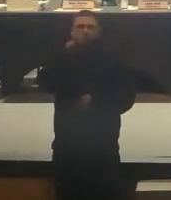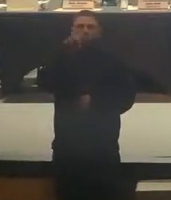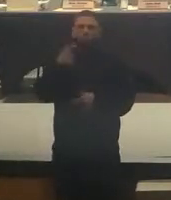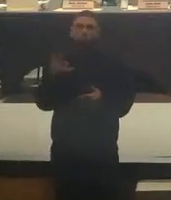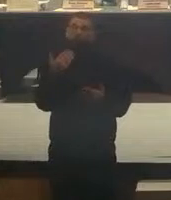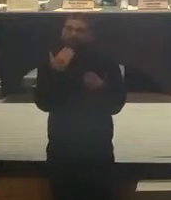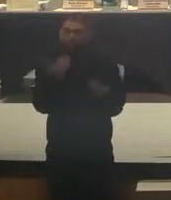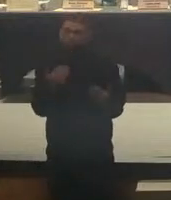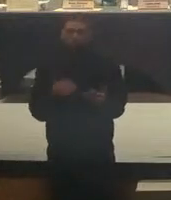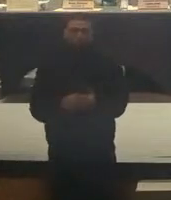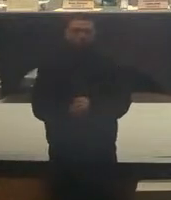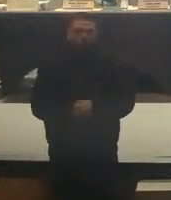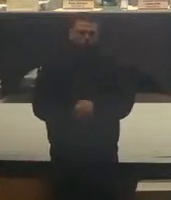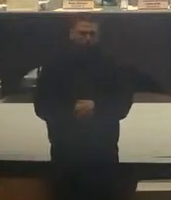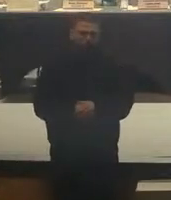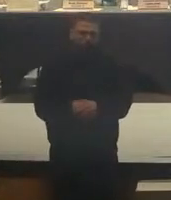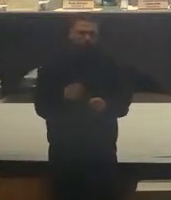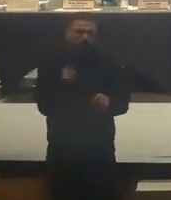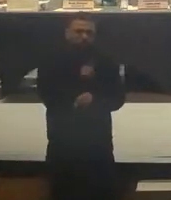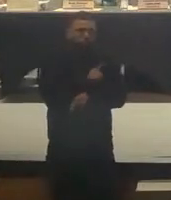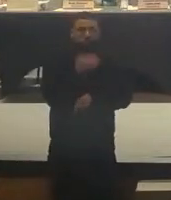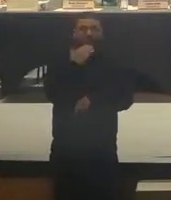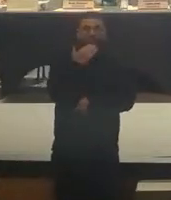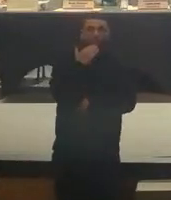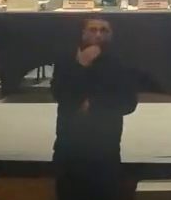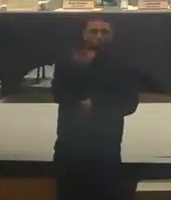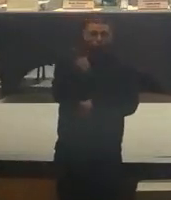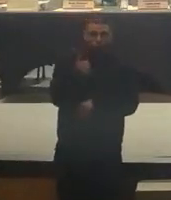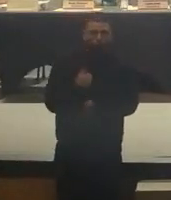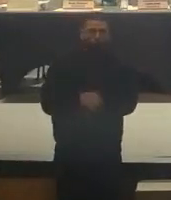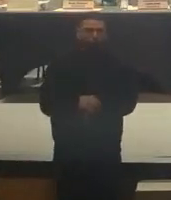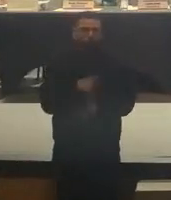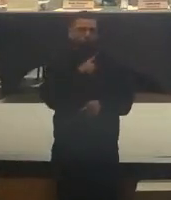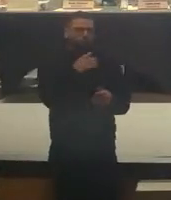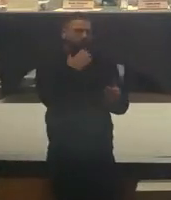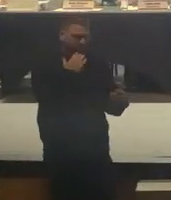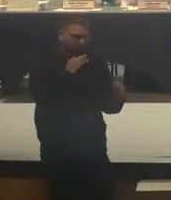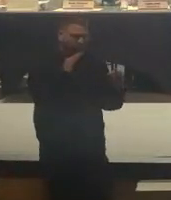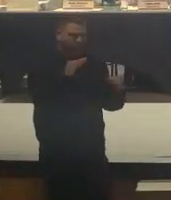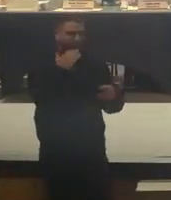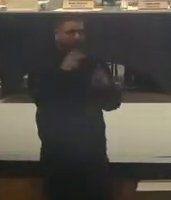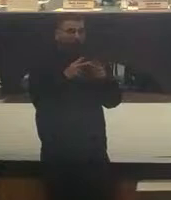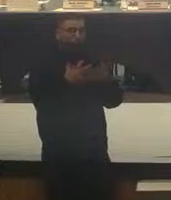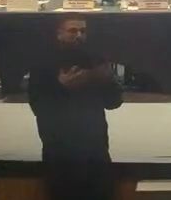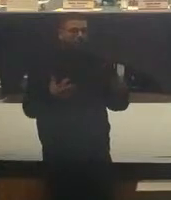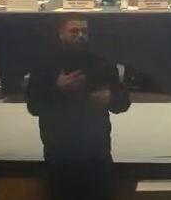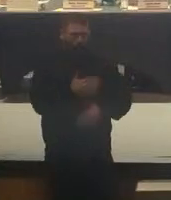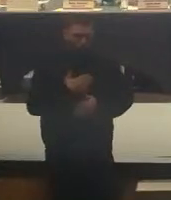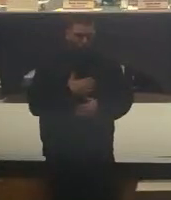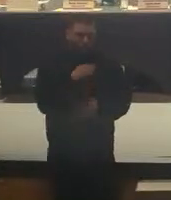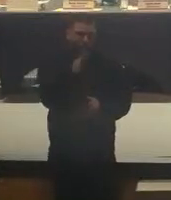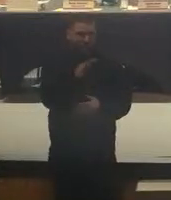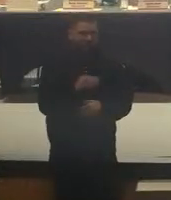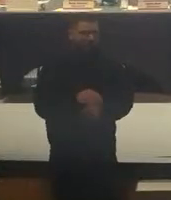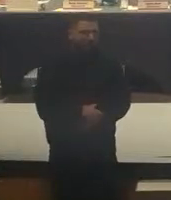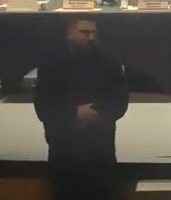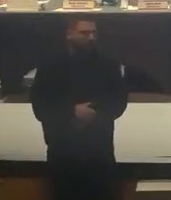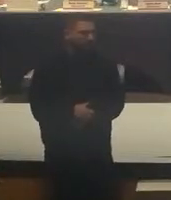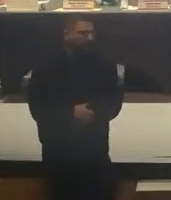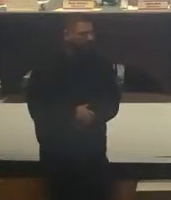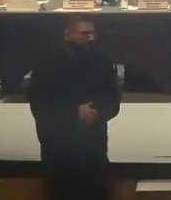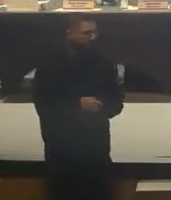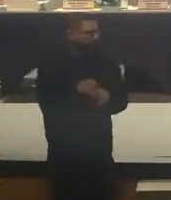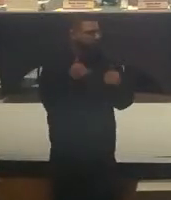you. So much. Thank you very much, guys. Really appreciate that.